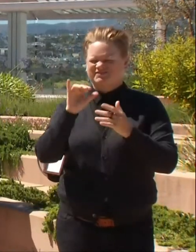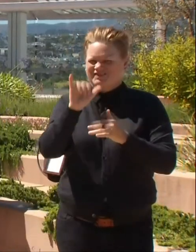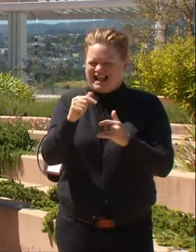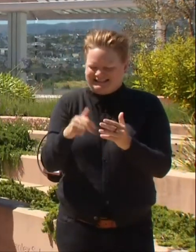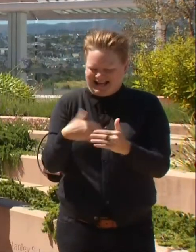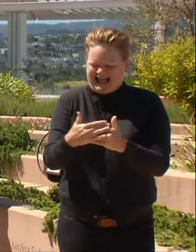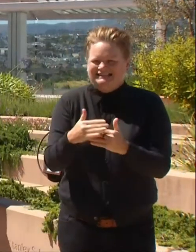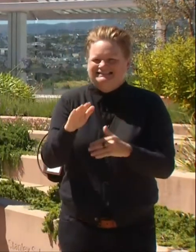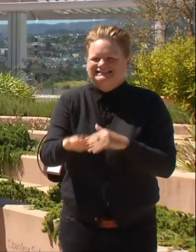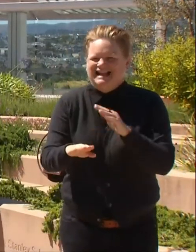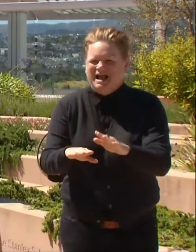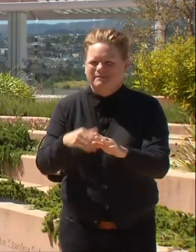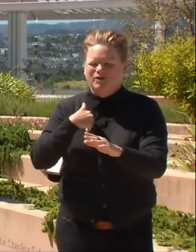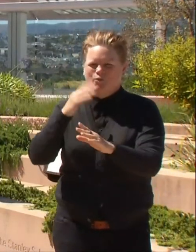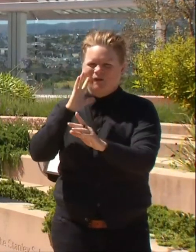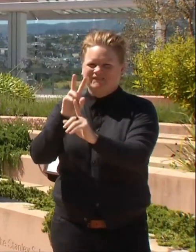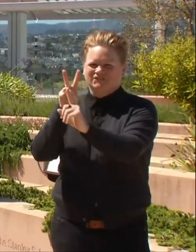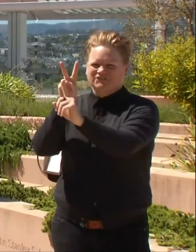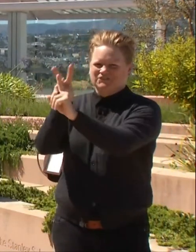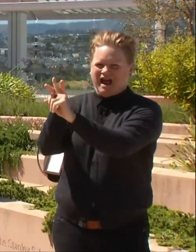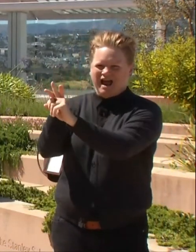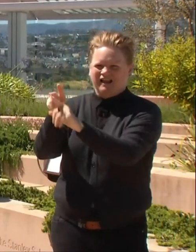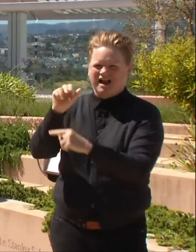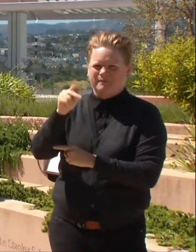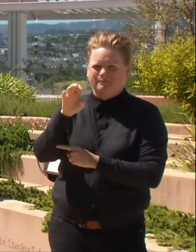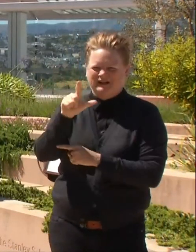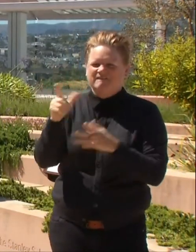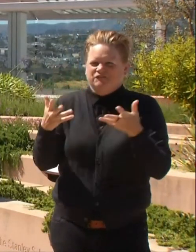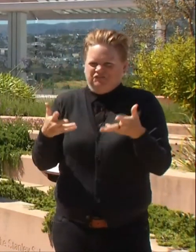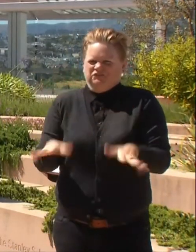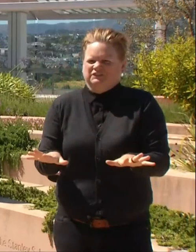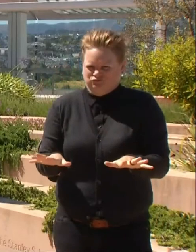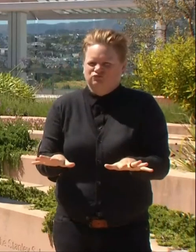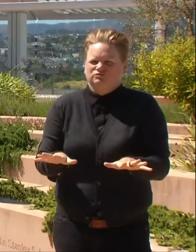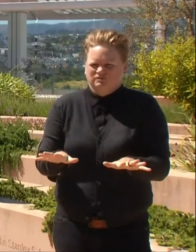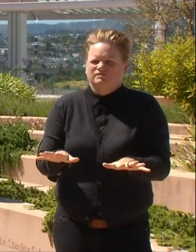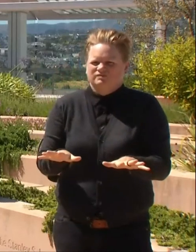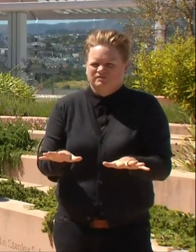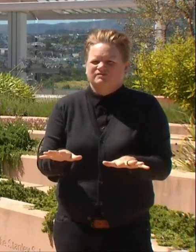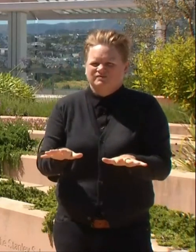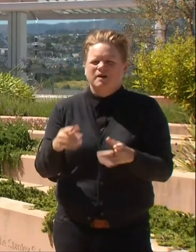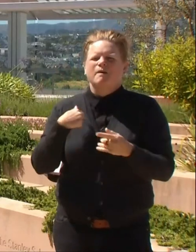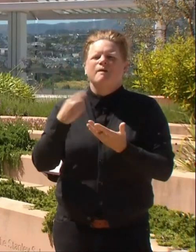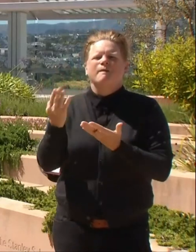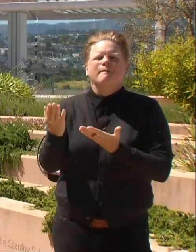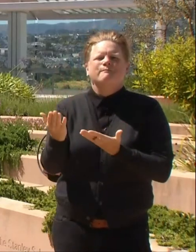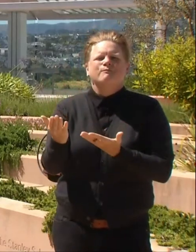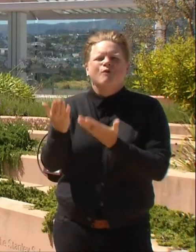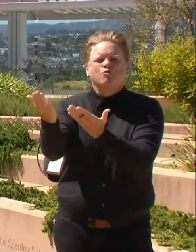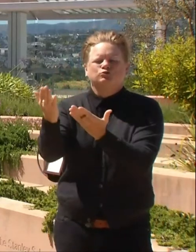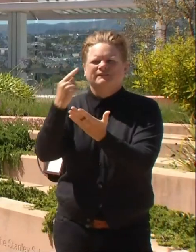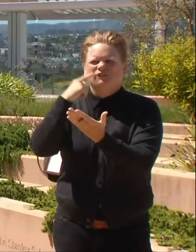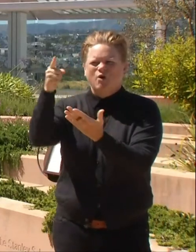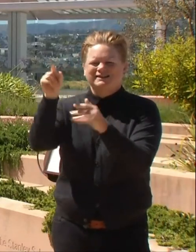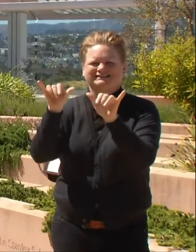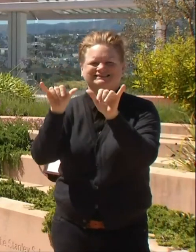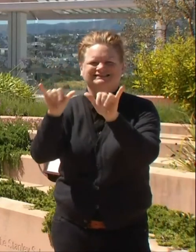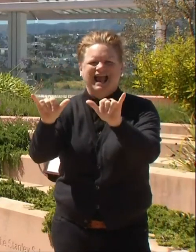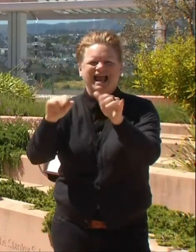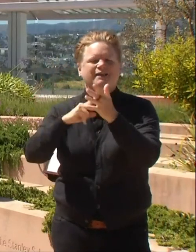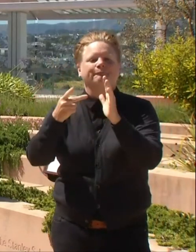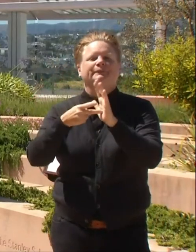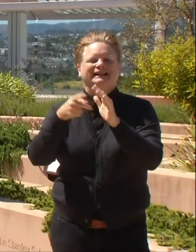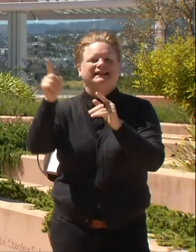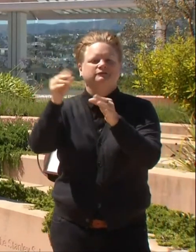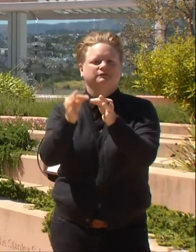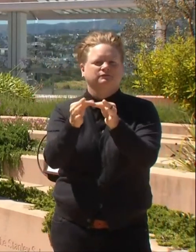our appeal, which we did, filing our motion to stay, which we're filing today, and putting our best